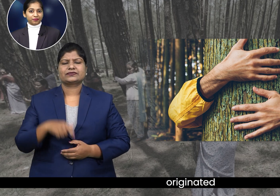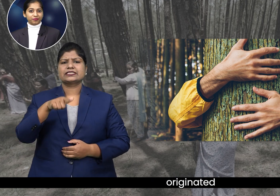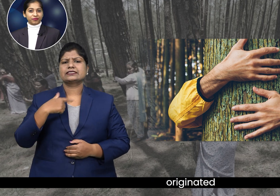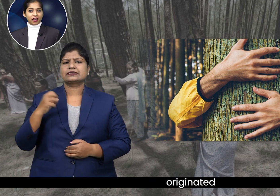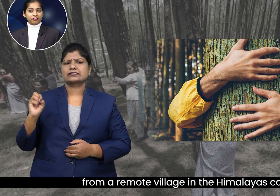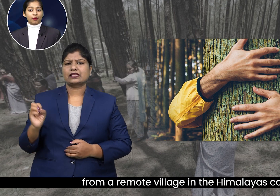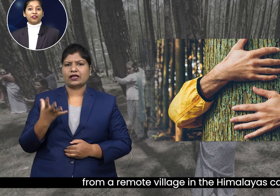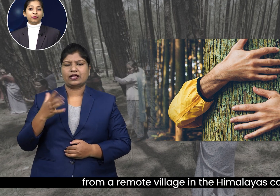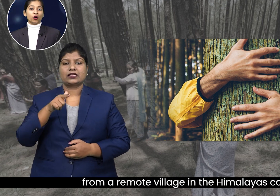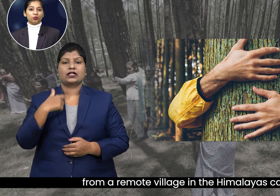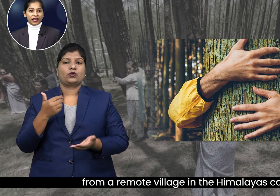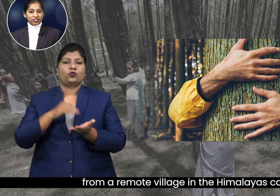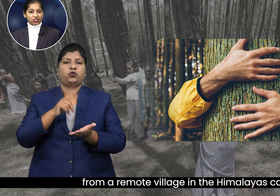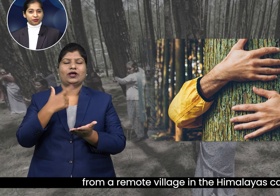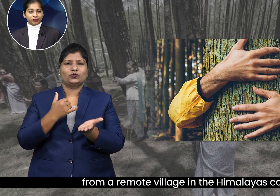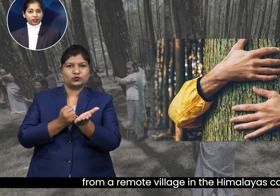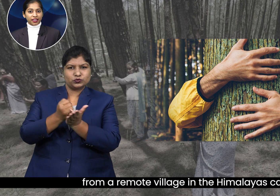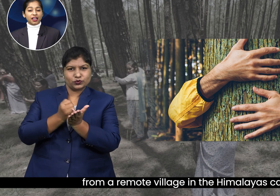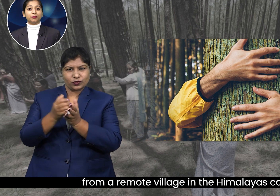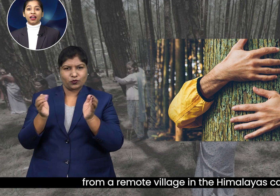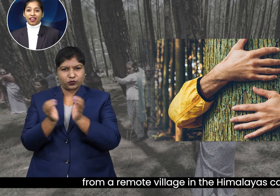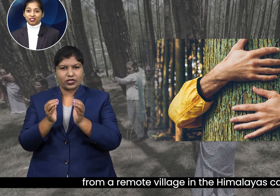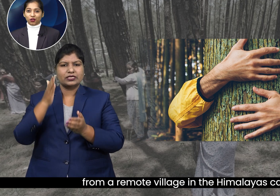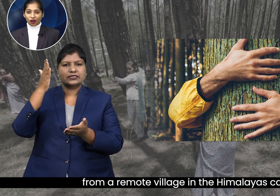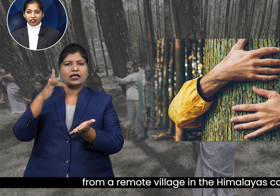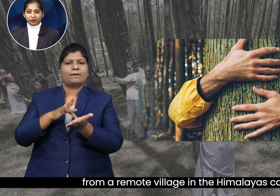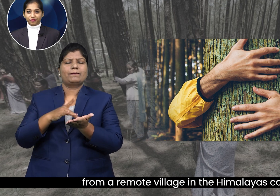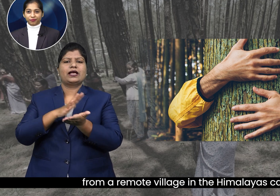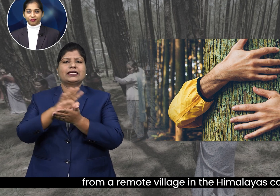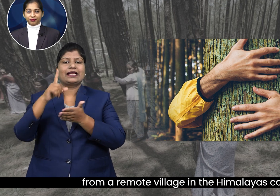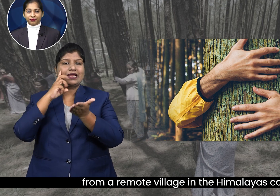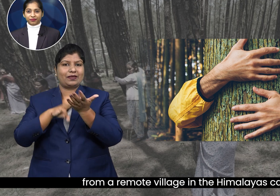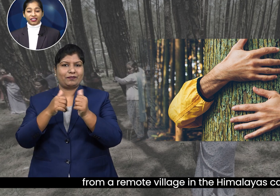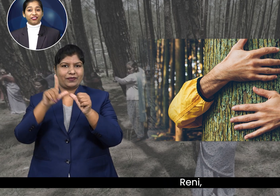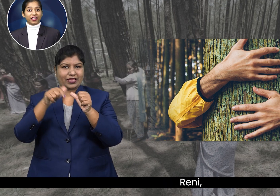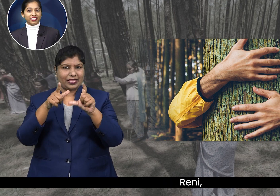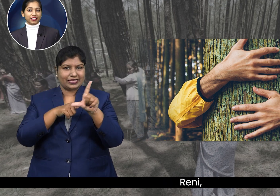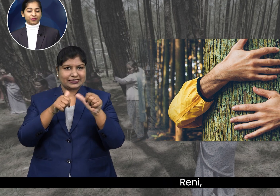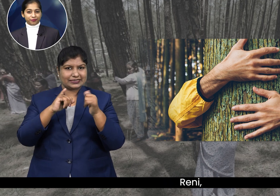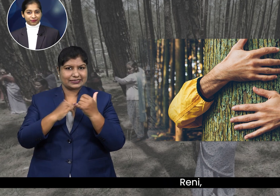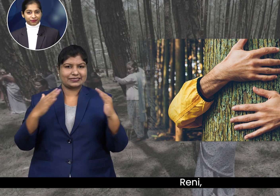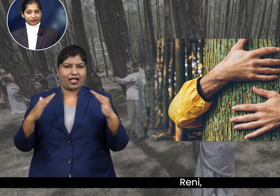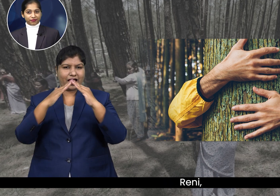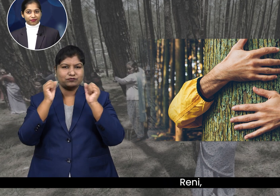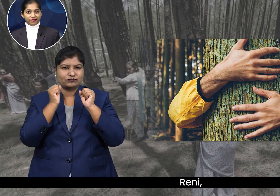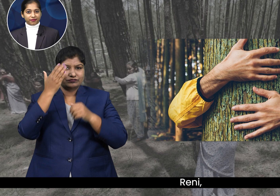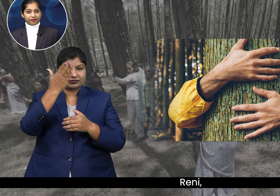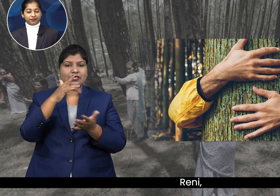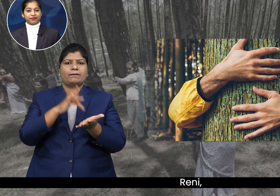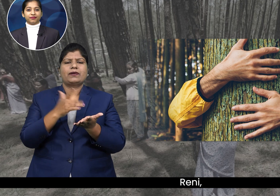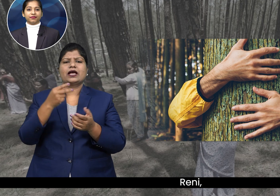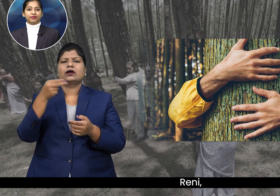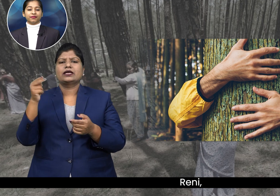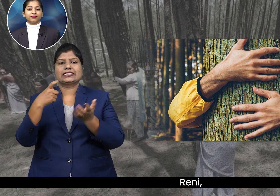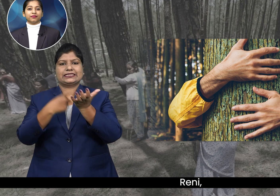originated from a remote village in the Himalayas called Raini